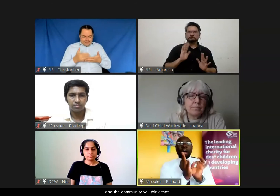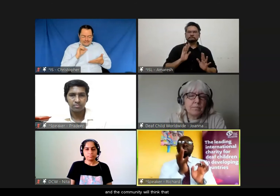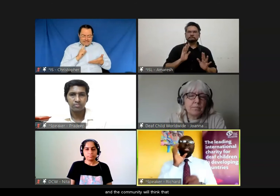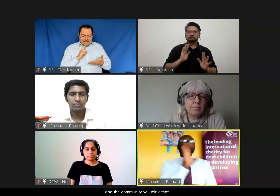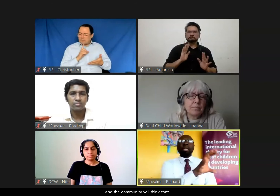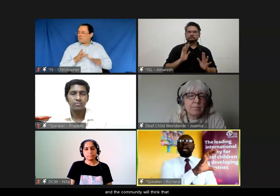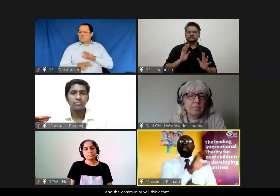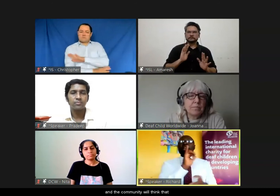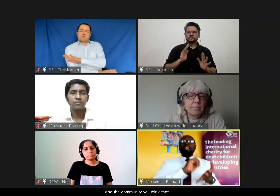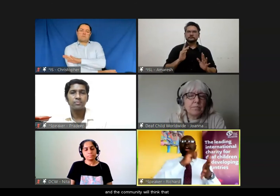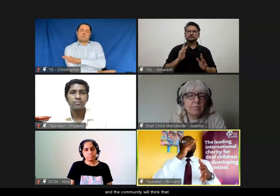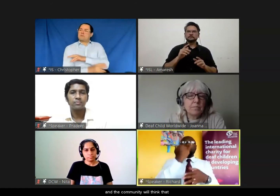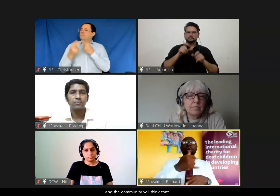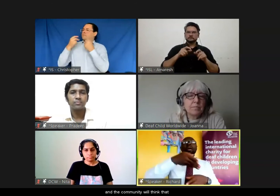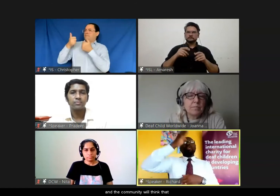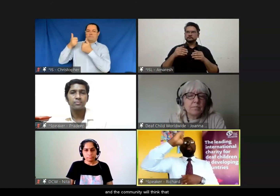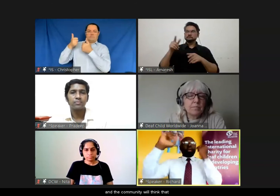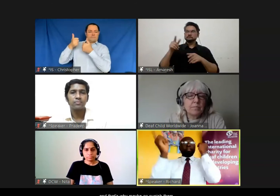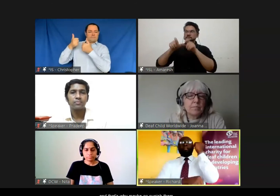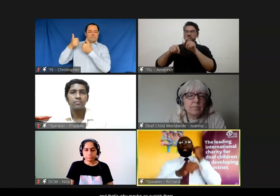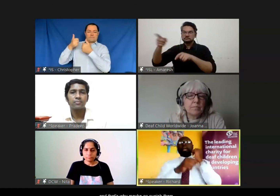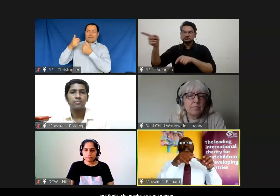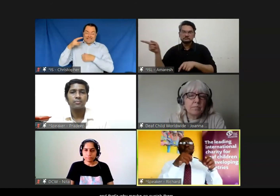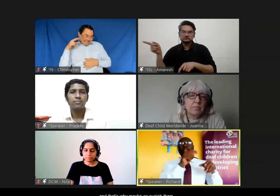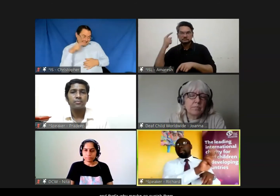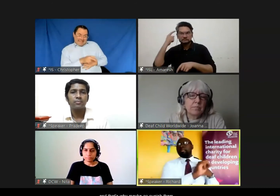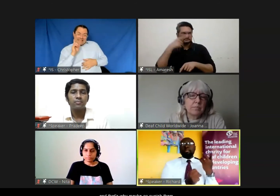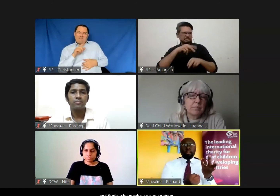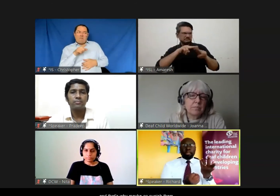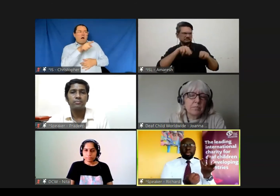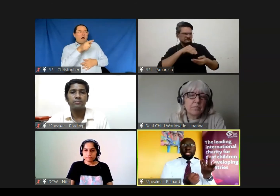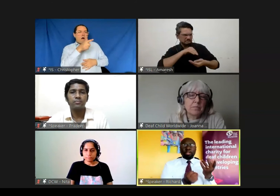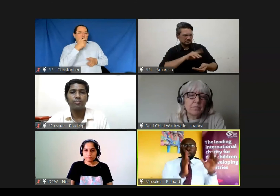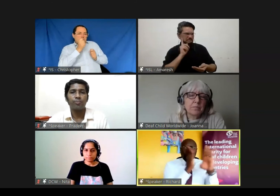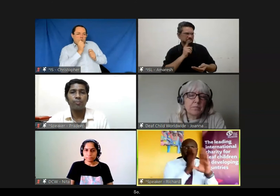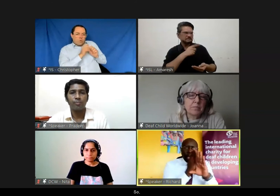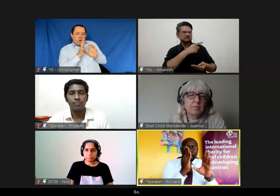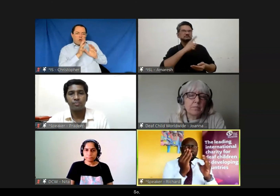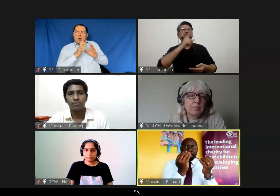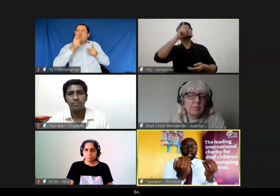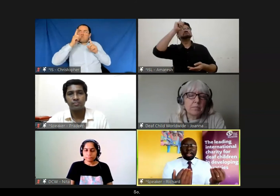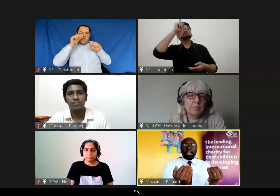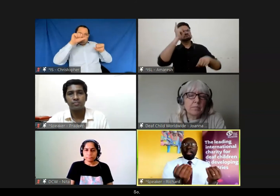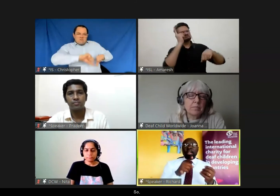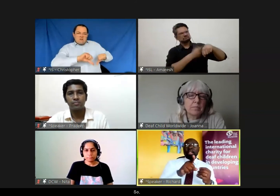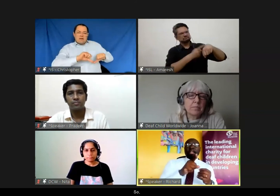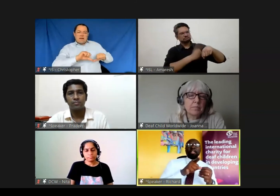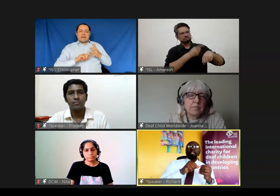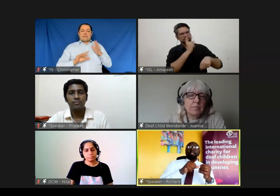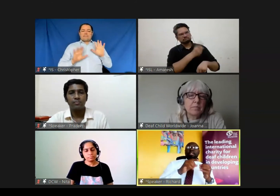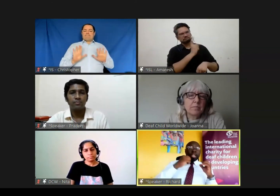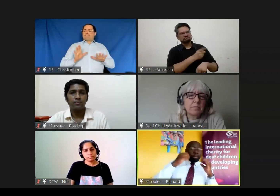And the community will think that this family is cursed, and that's why maybe God punished them. You see, so they hide their